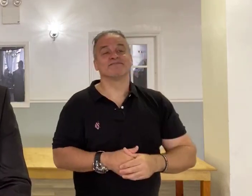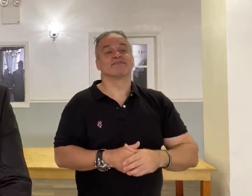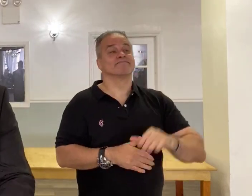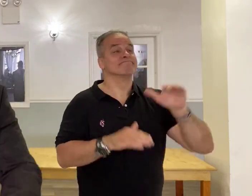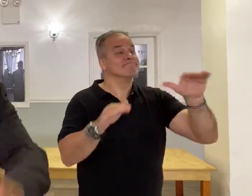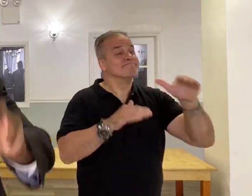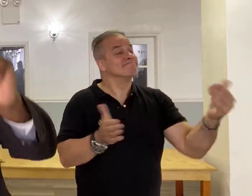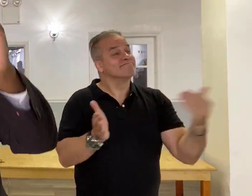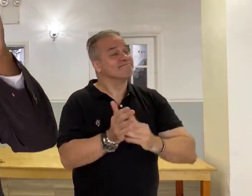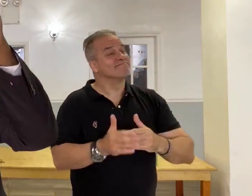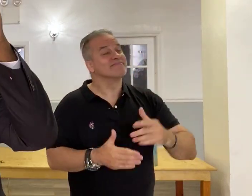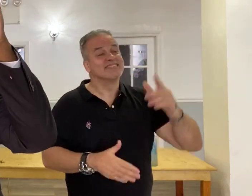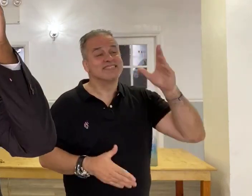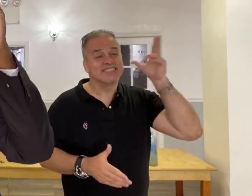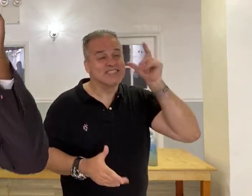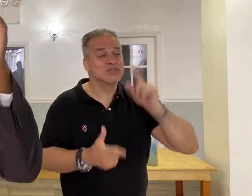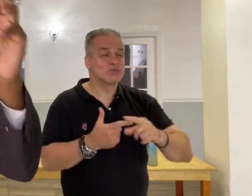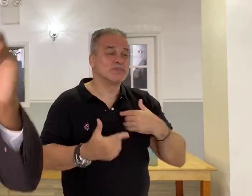me.